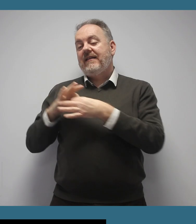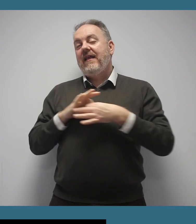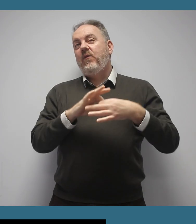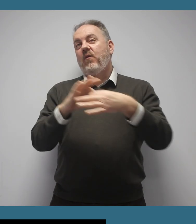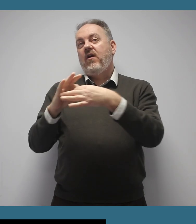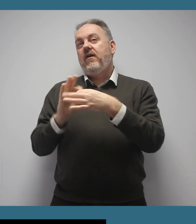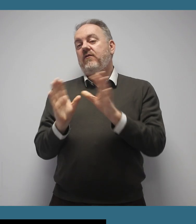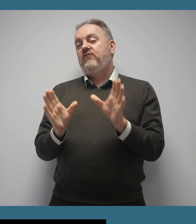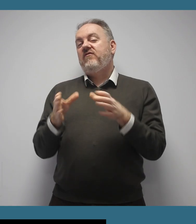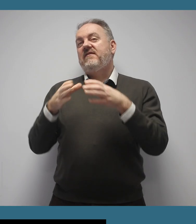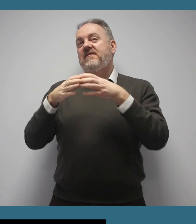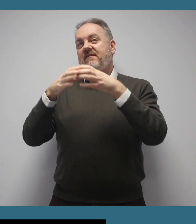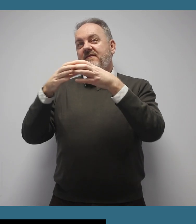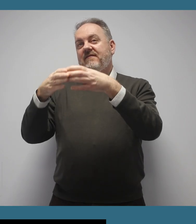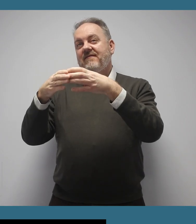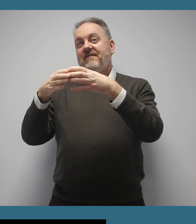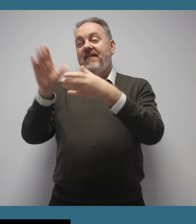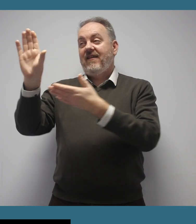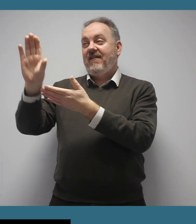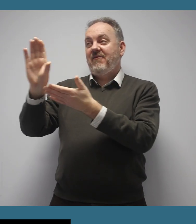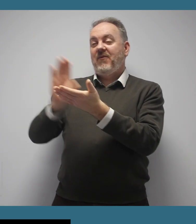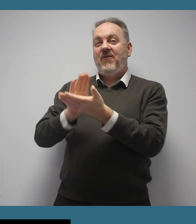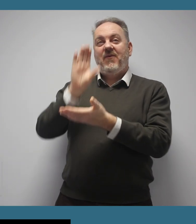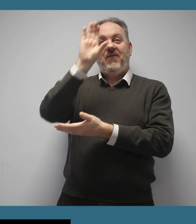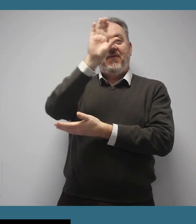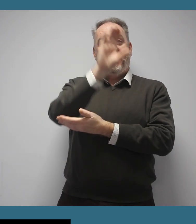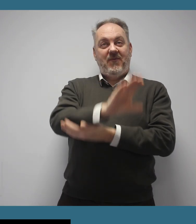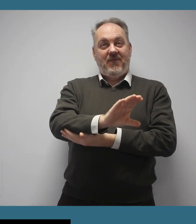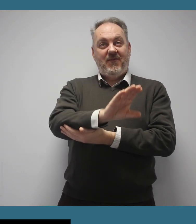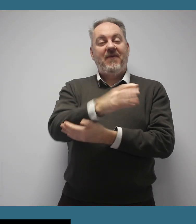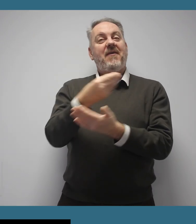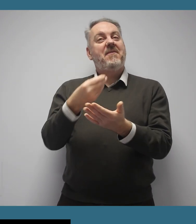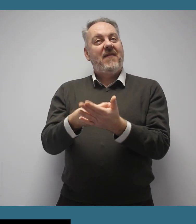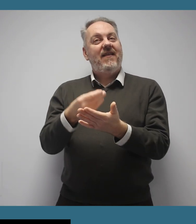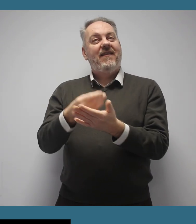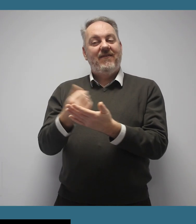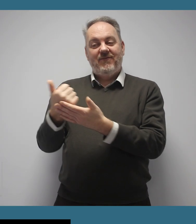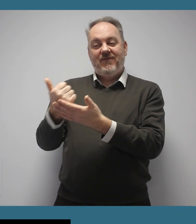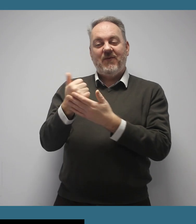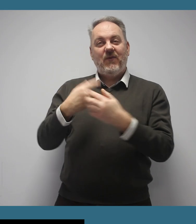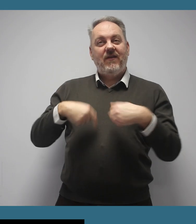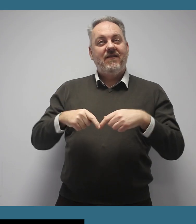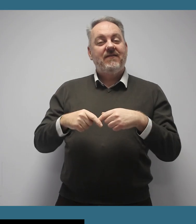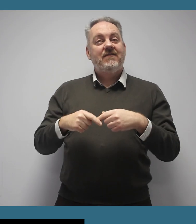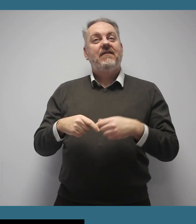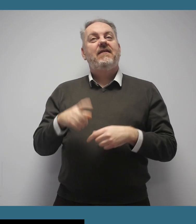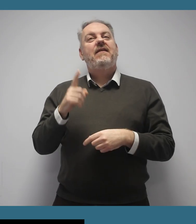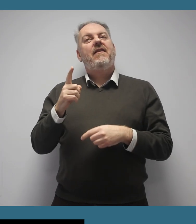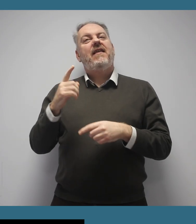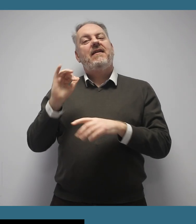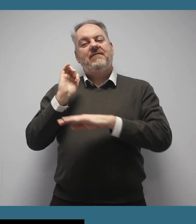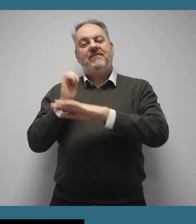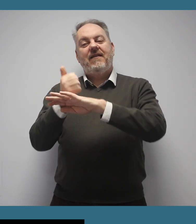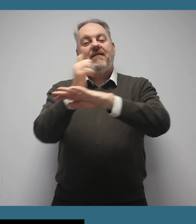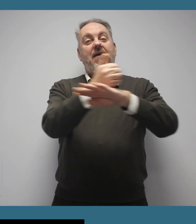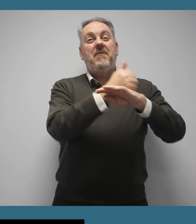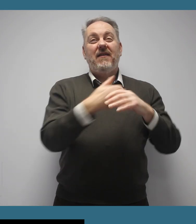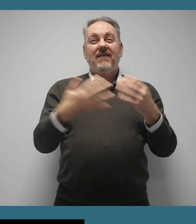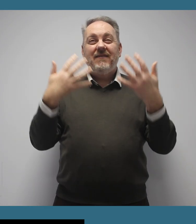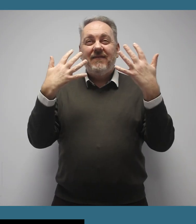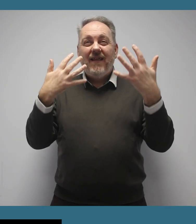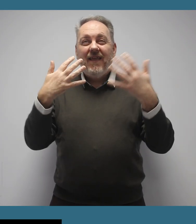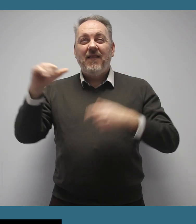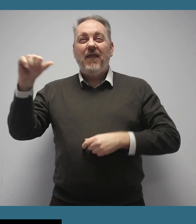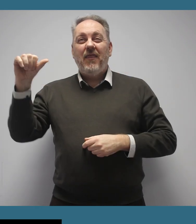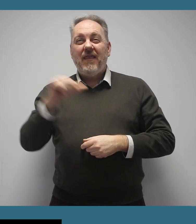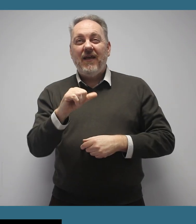CSG&T at the time, who may have changed their name now, for their 10,000 rain gardens project, and we